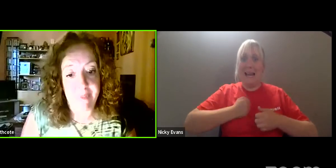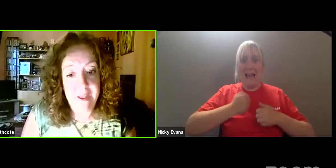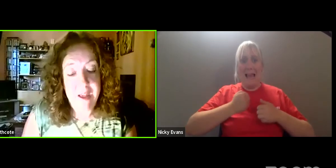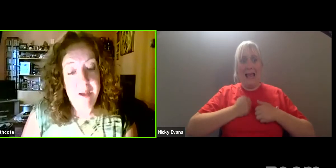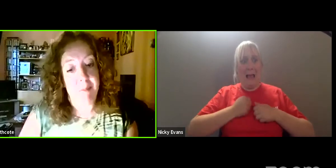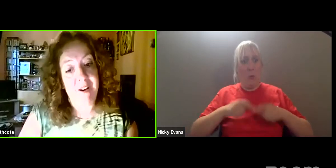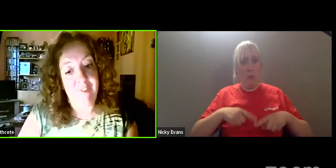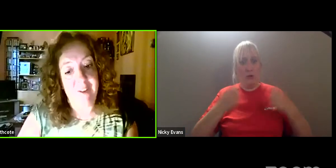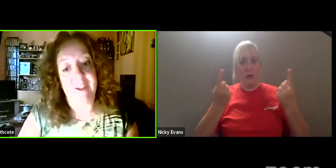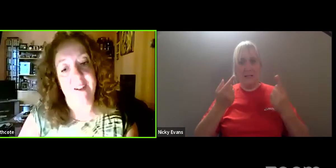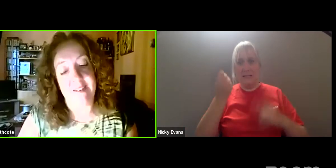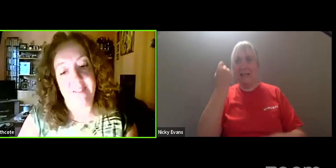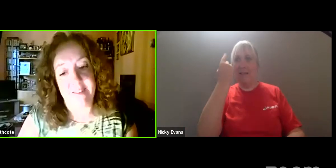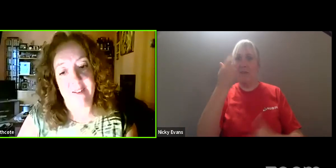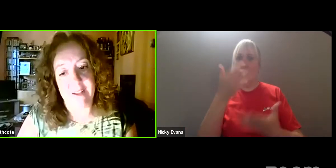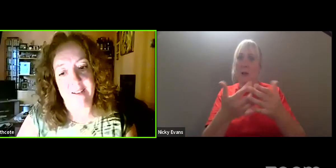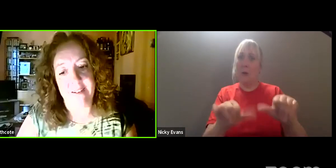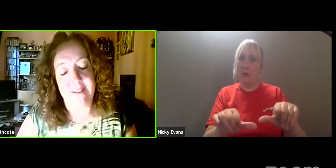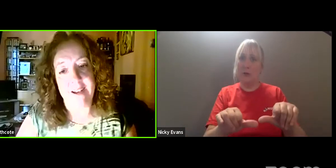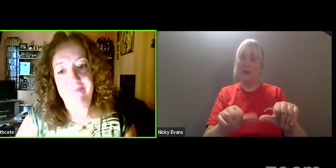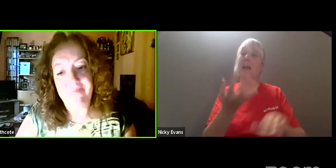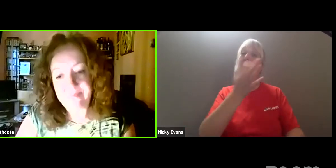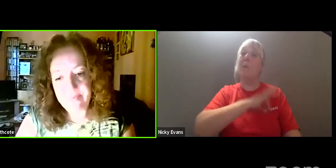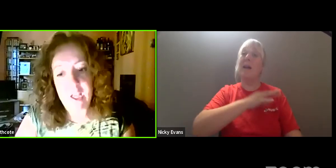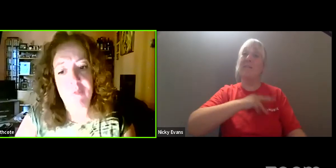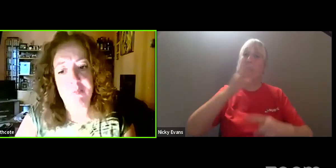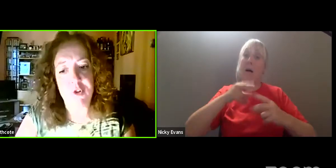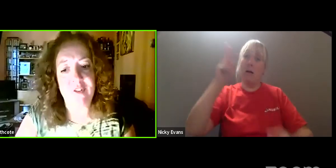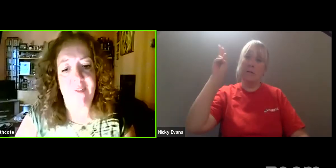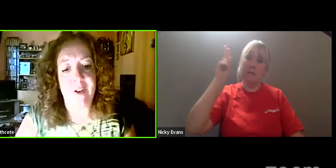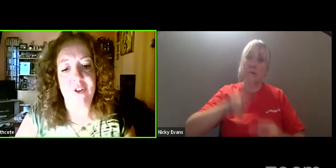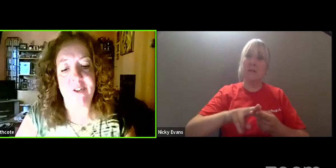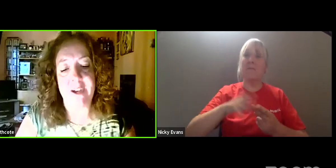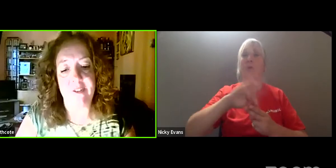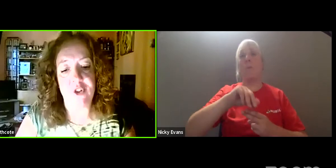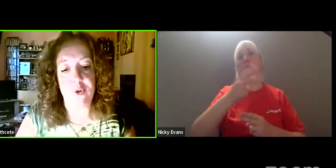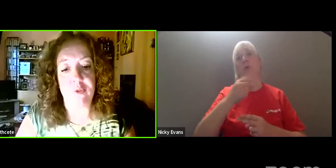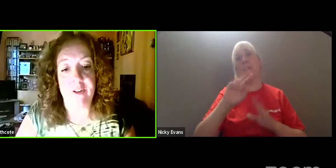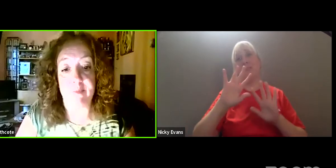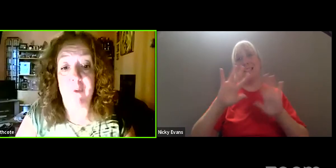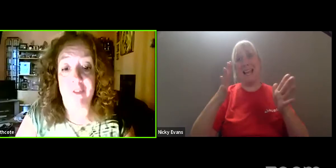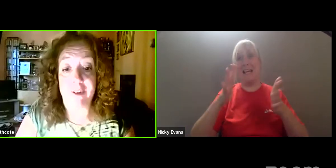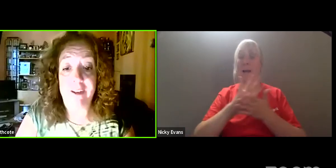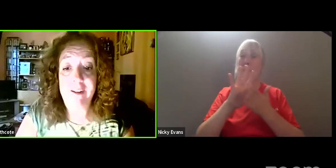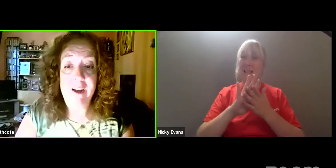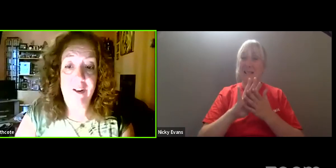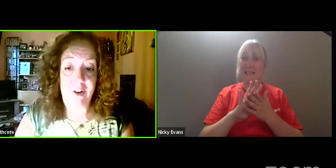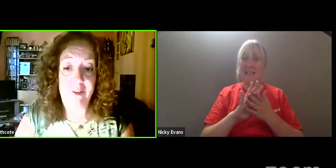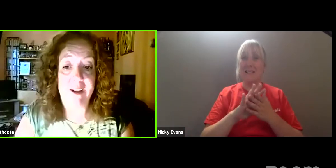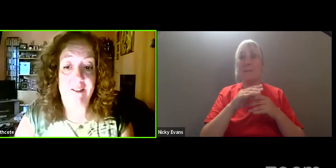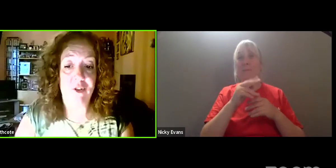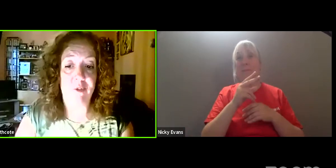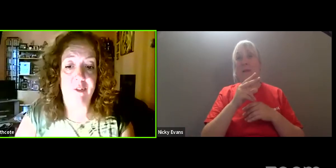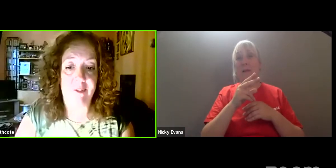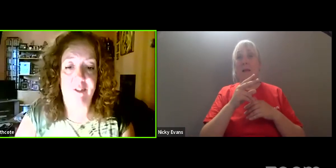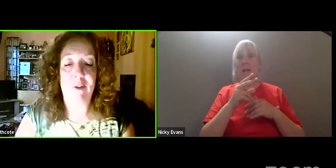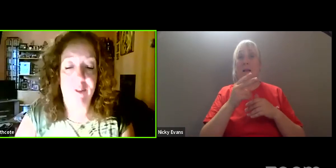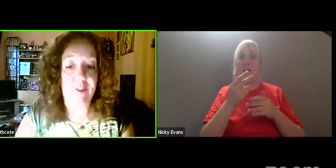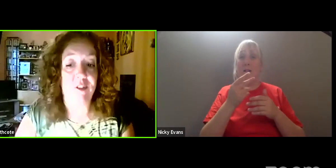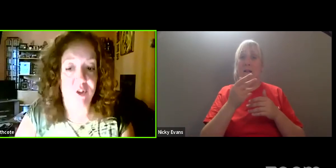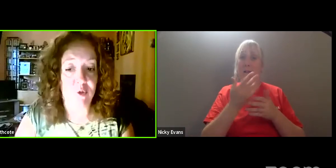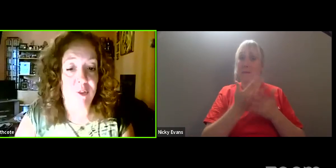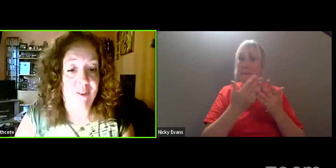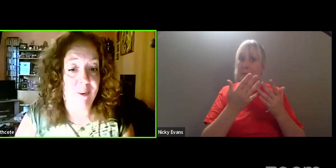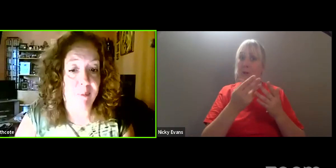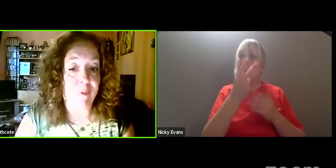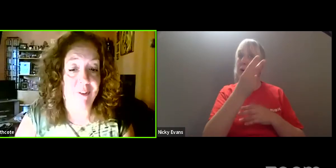delivering. But benefit cuts since 2010 have pushed 700,000 children into poverty, 2,000 2/3